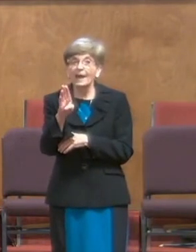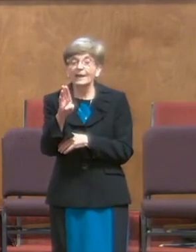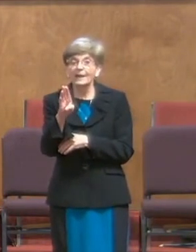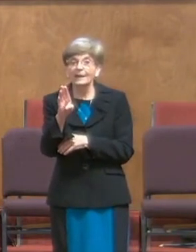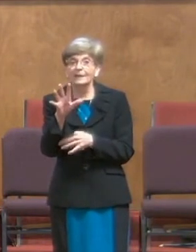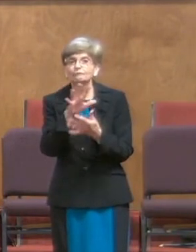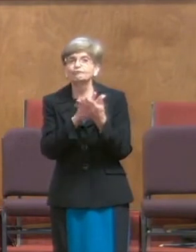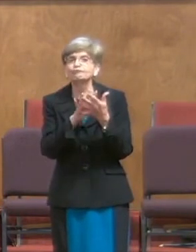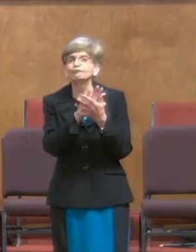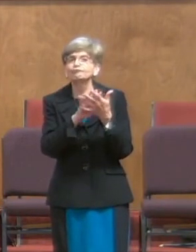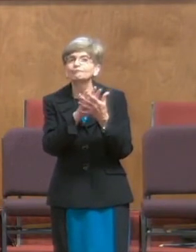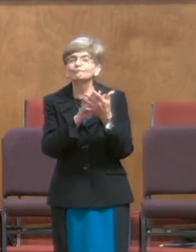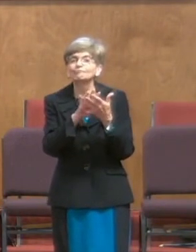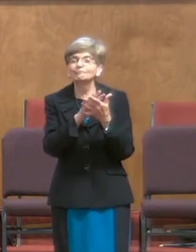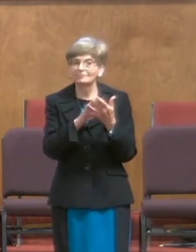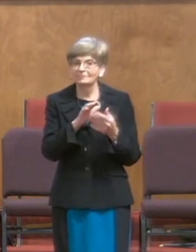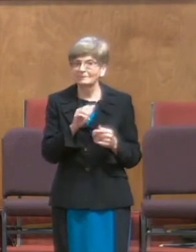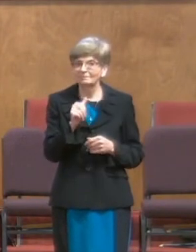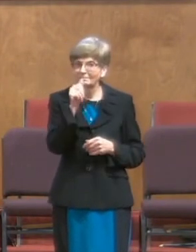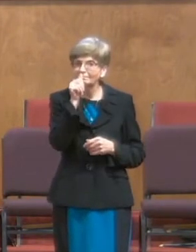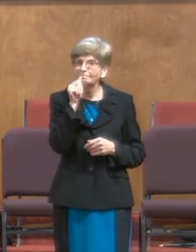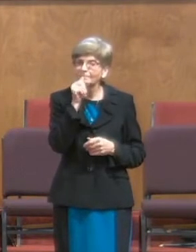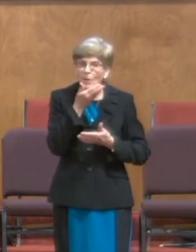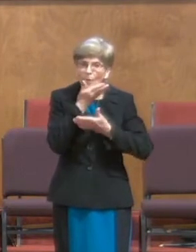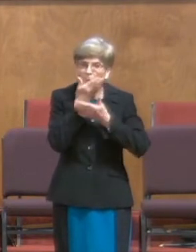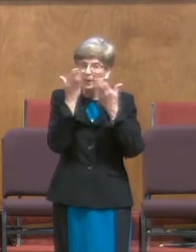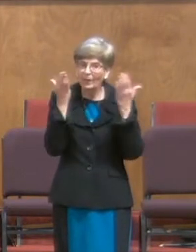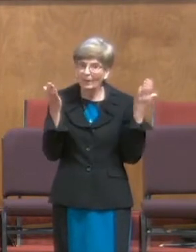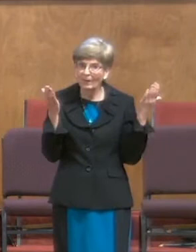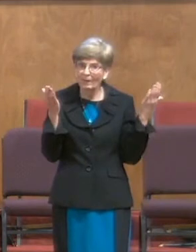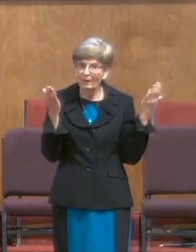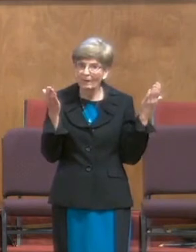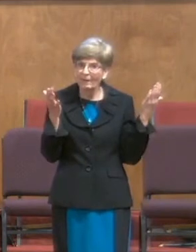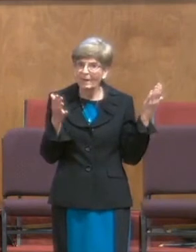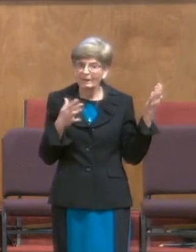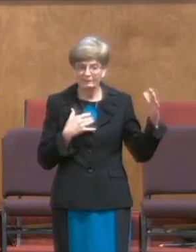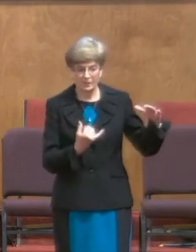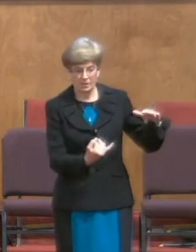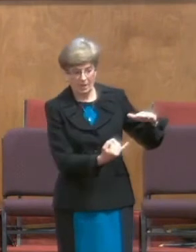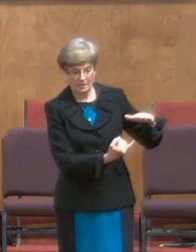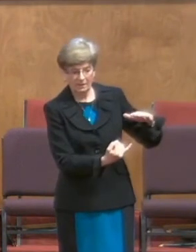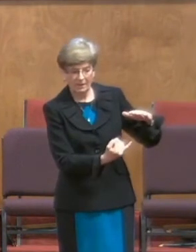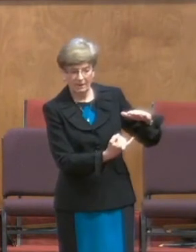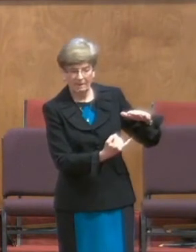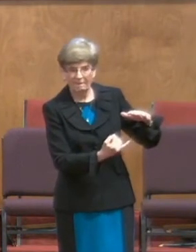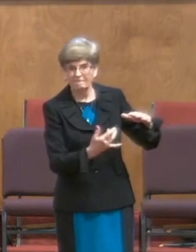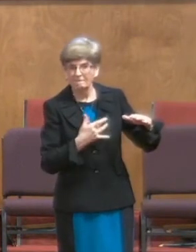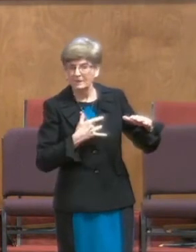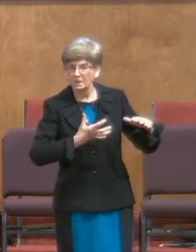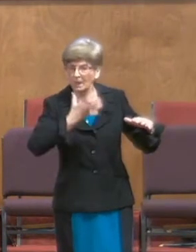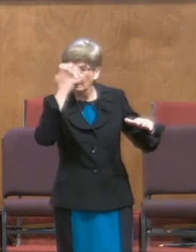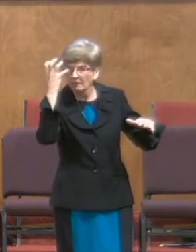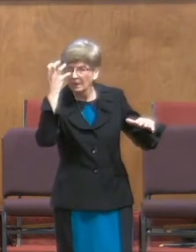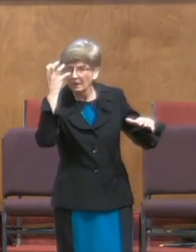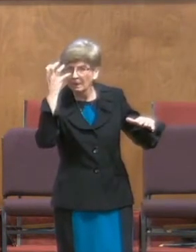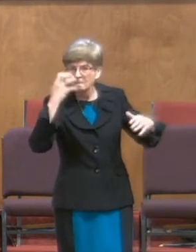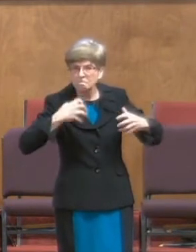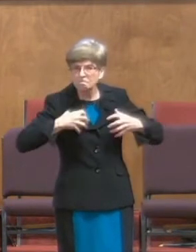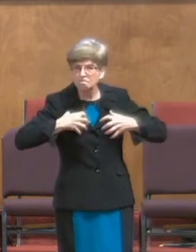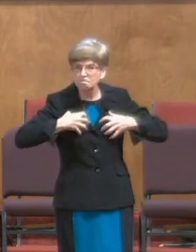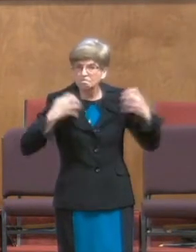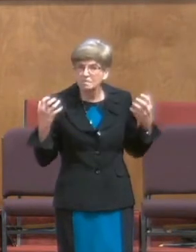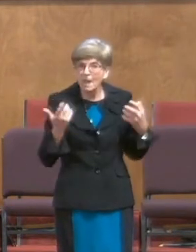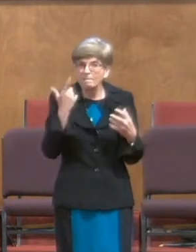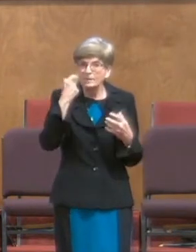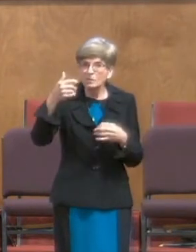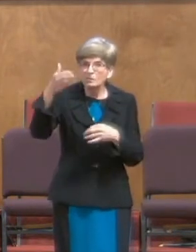perplexity and impatience, and he begins to feel isolated and angry because God promised